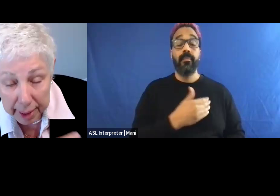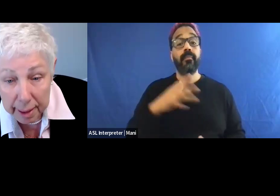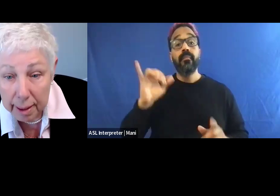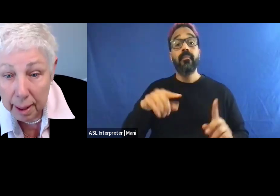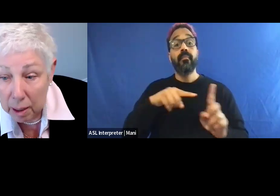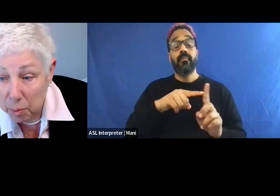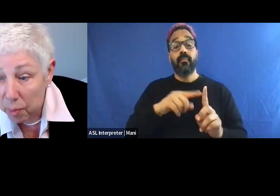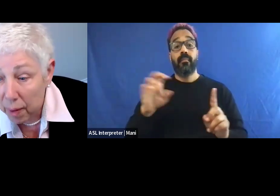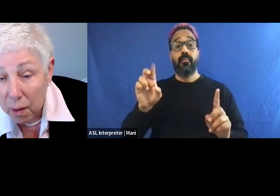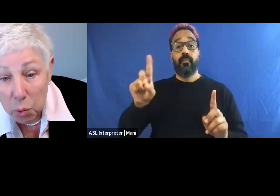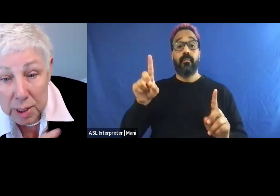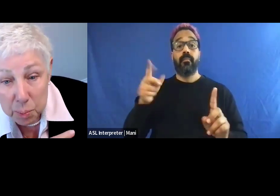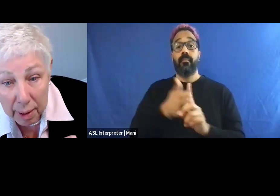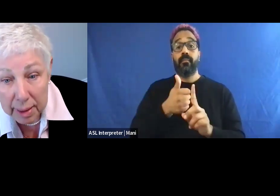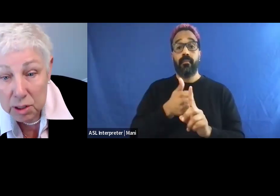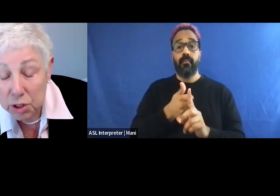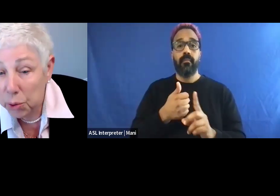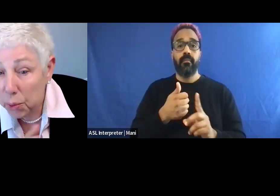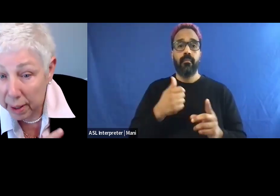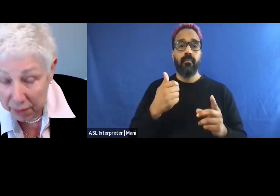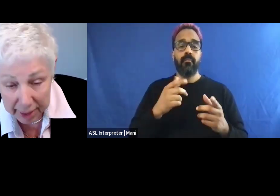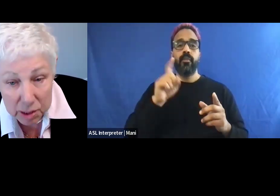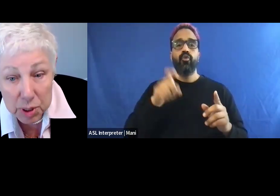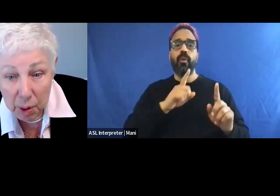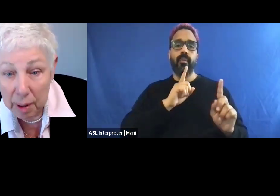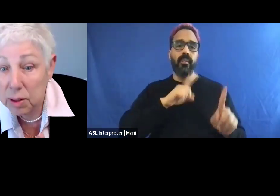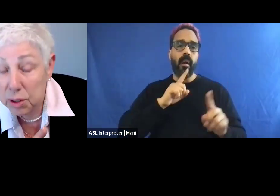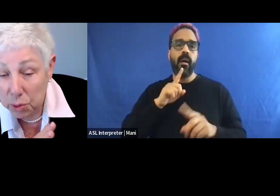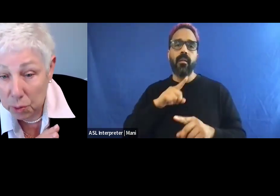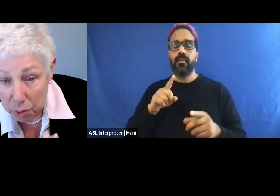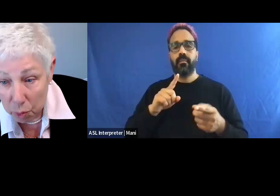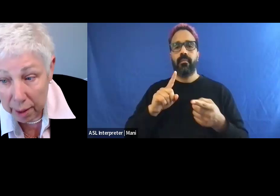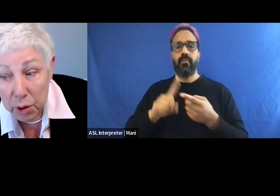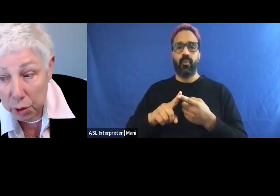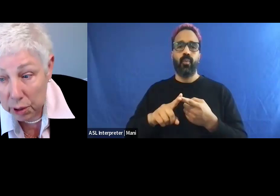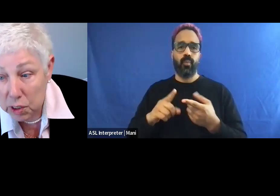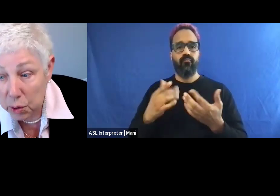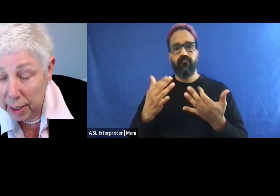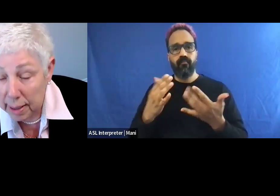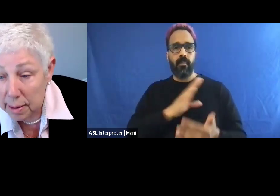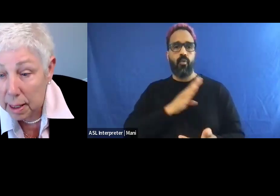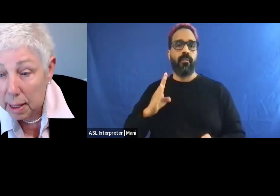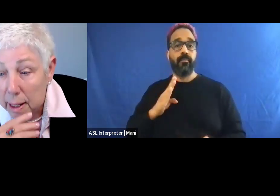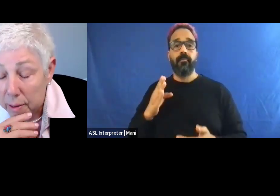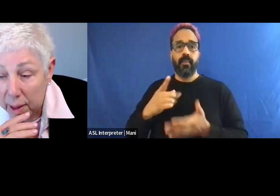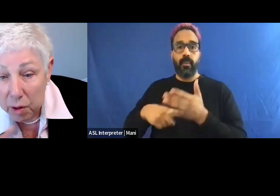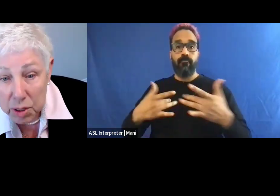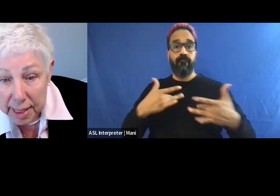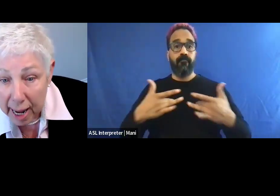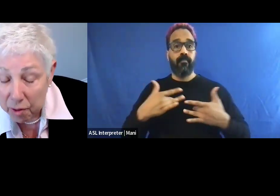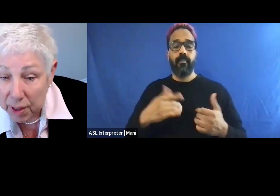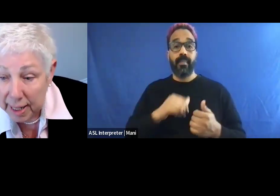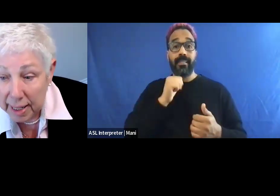should be responding to, if it needs responded to, whatever your concern is. The